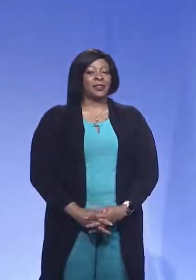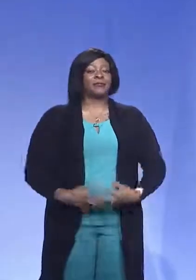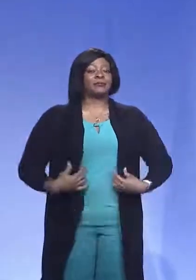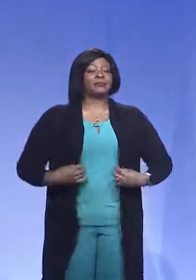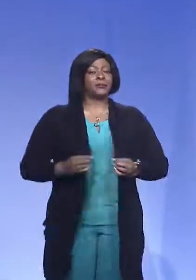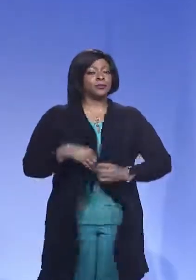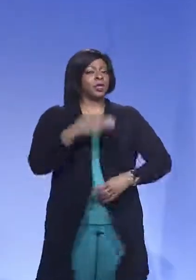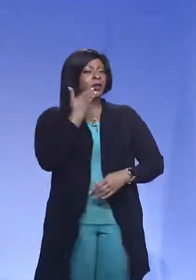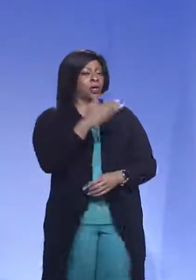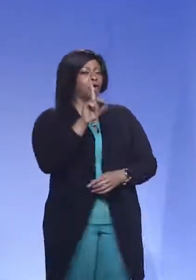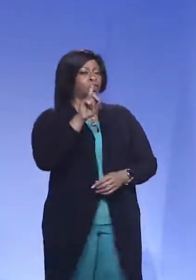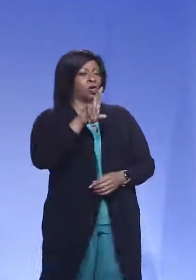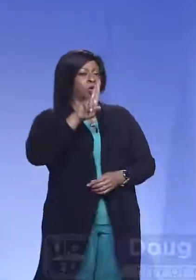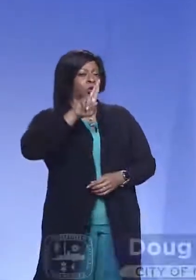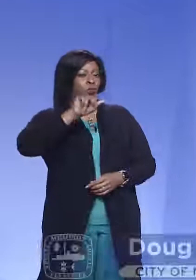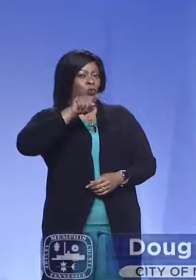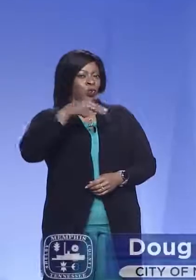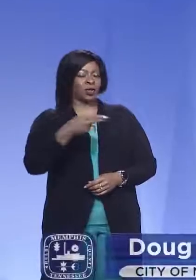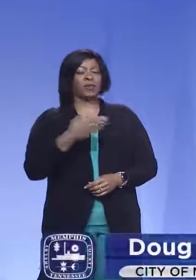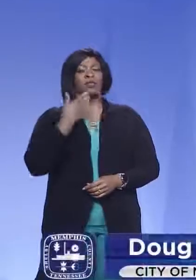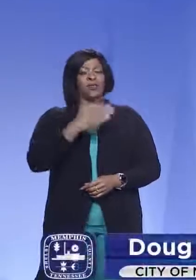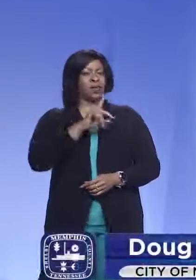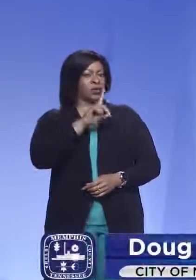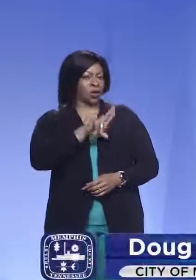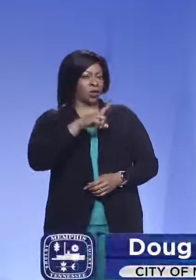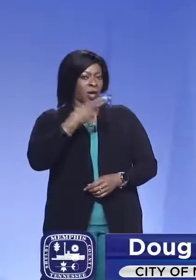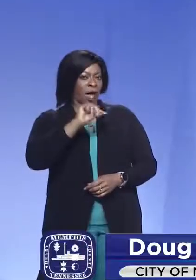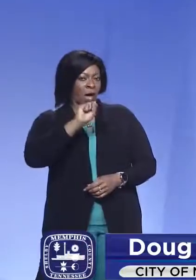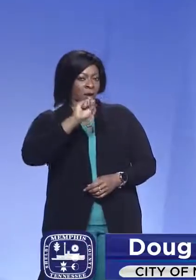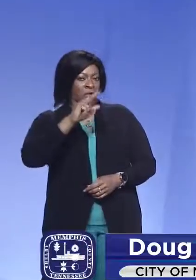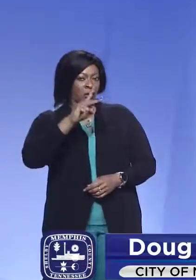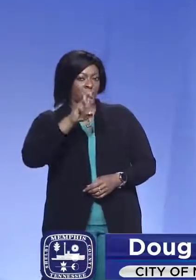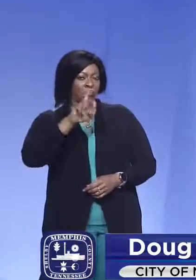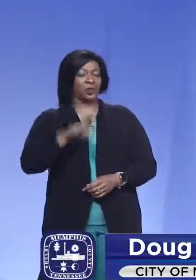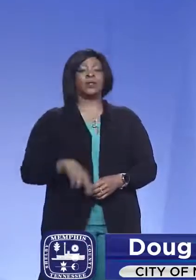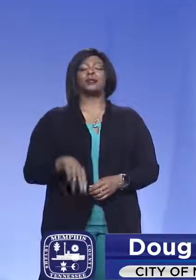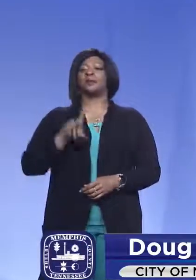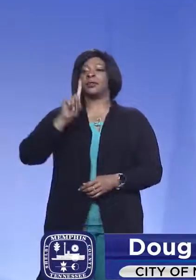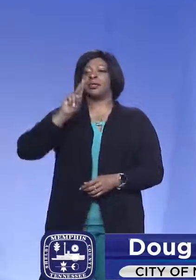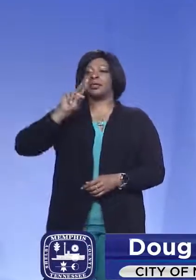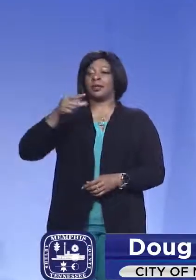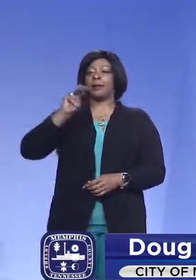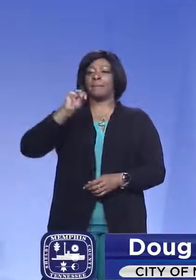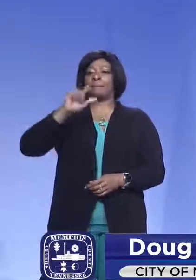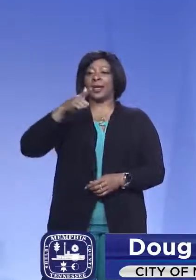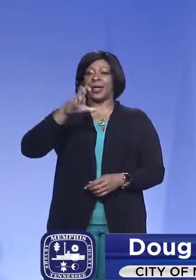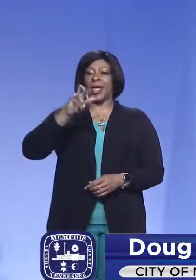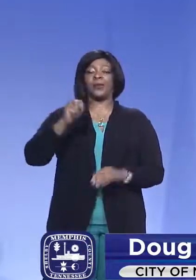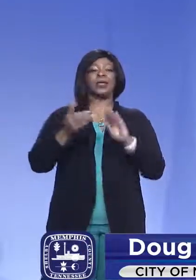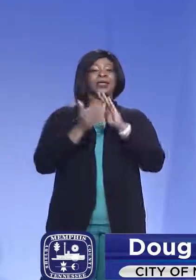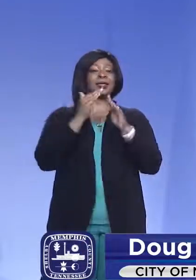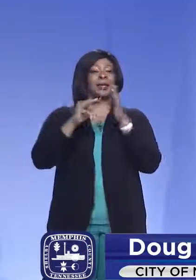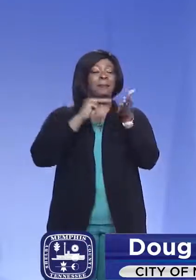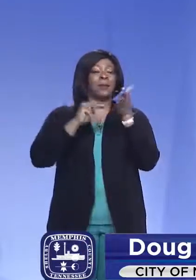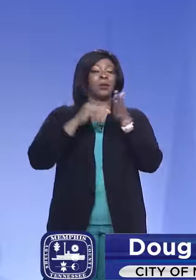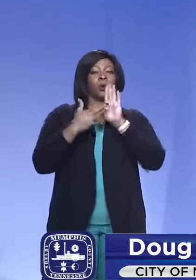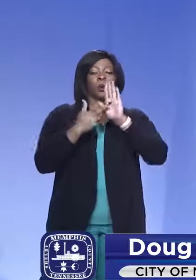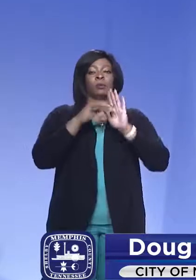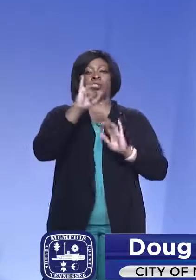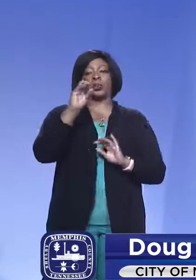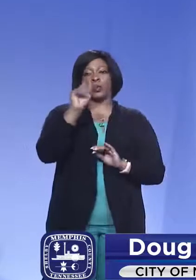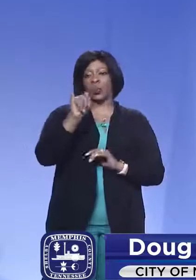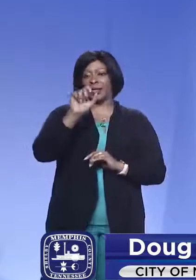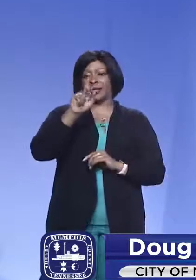Well, thank you, Dr. Randolph, and thank you, Dr. Haushalter, Doug McGowan, with the City of Memphis, and representing the Joint Task Force